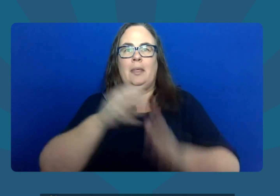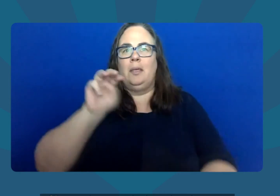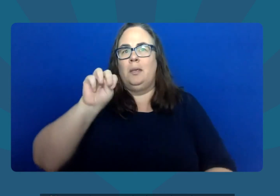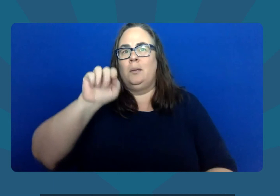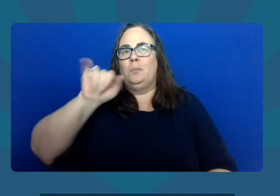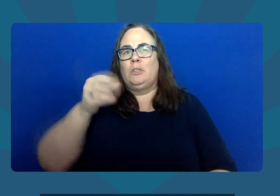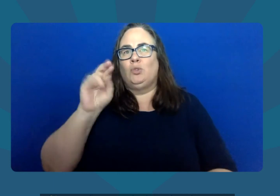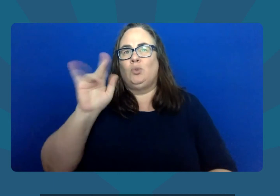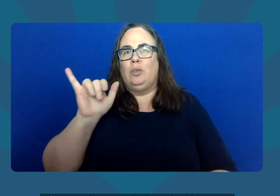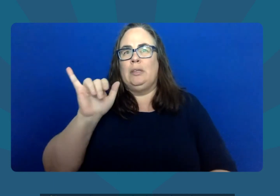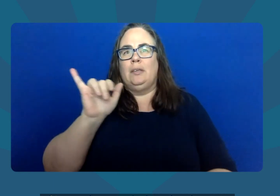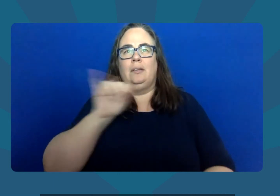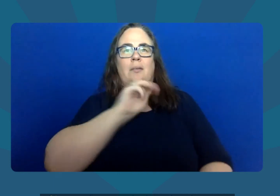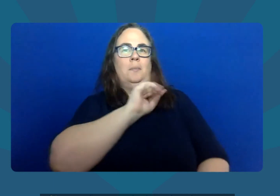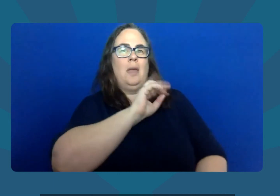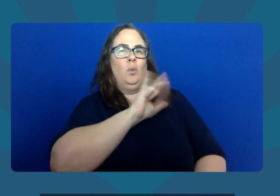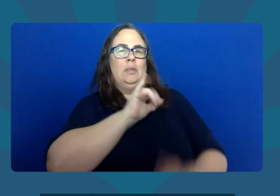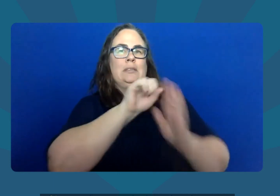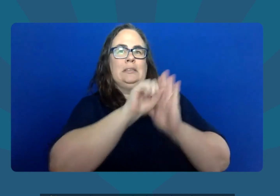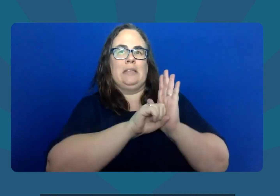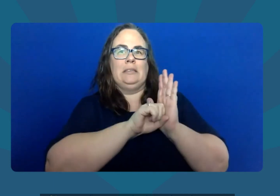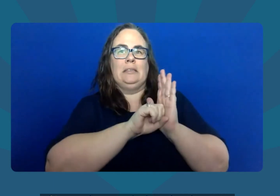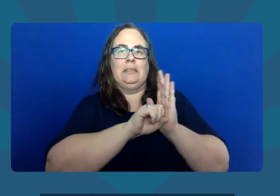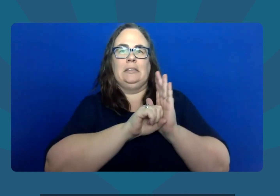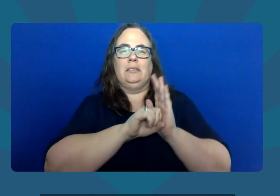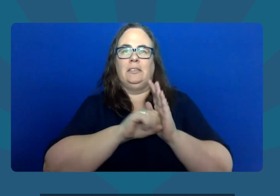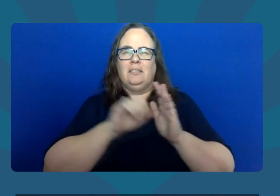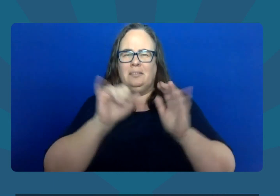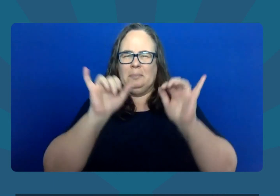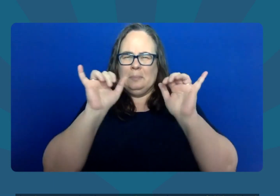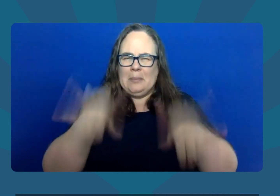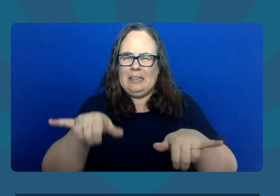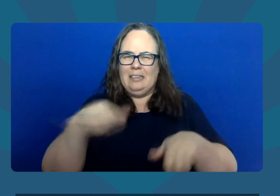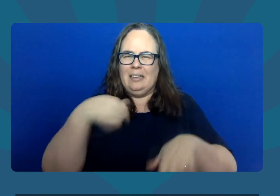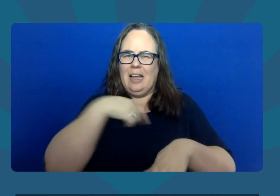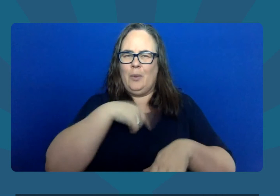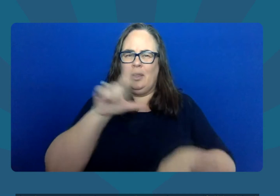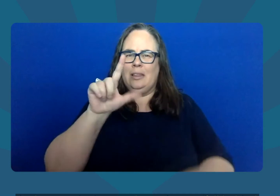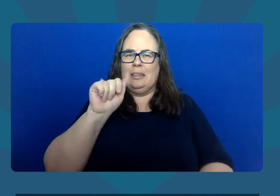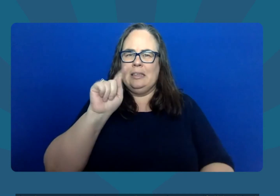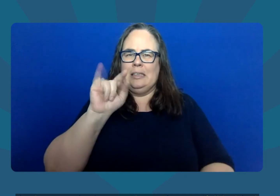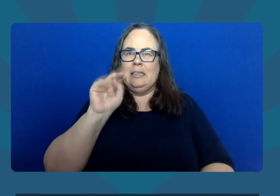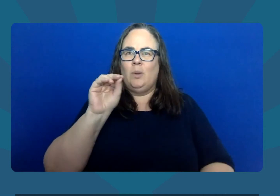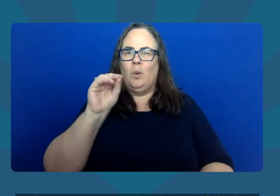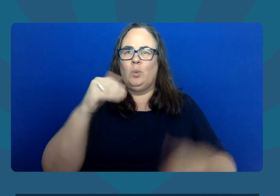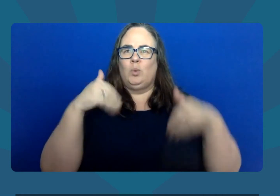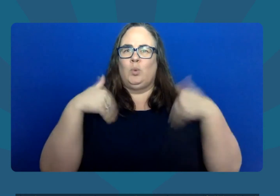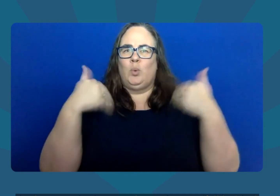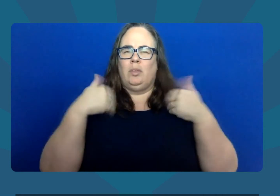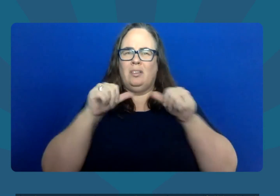of becoming a majority minority state. And yet, our Latino